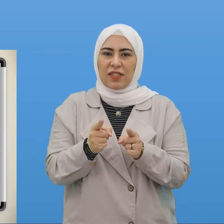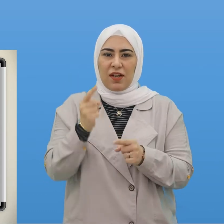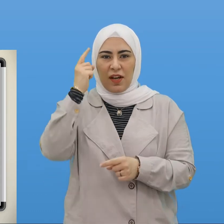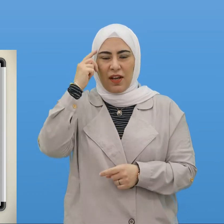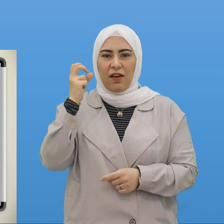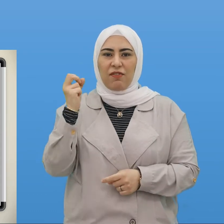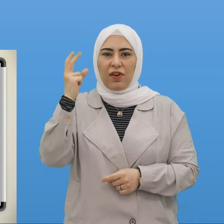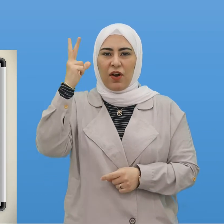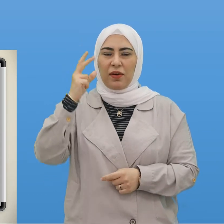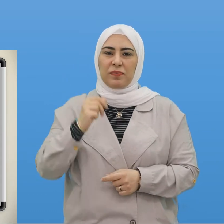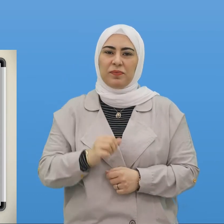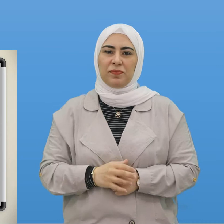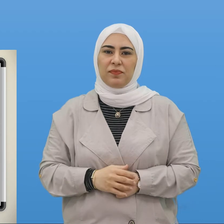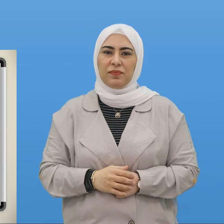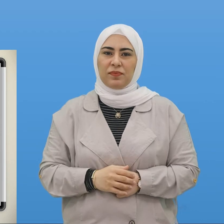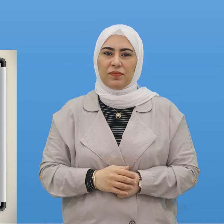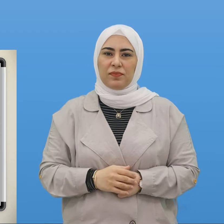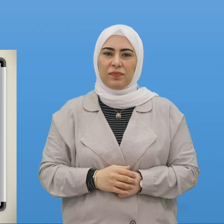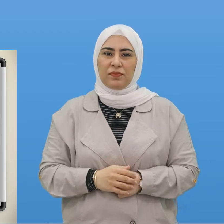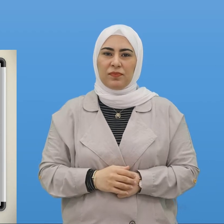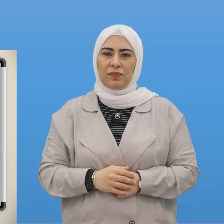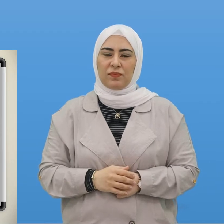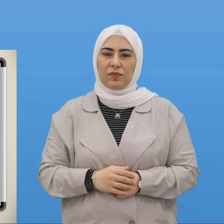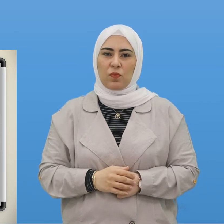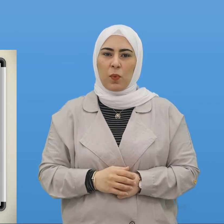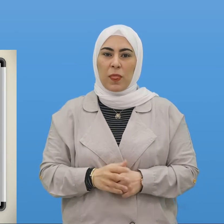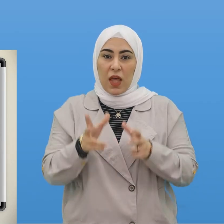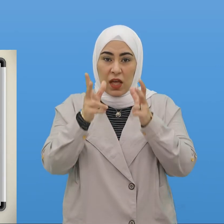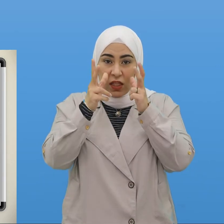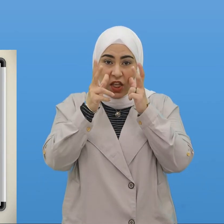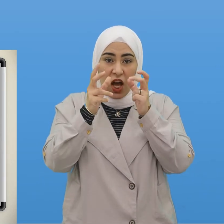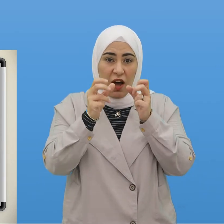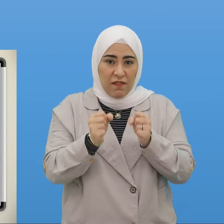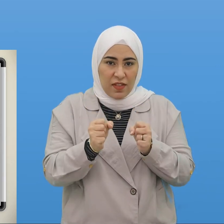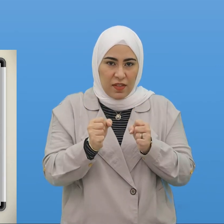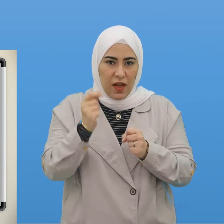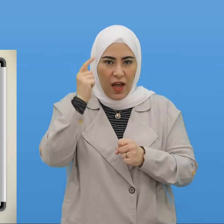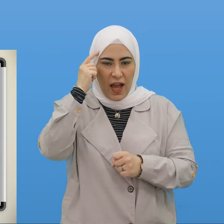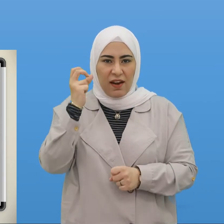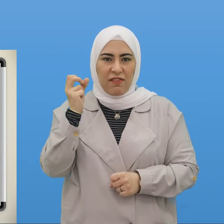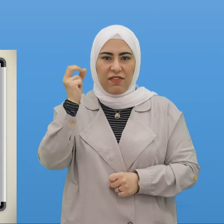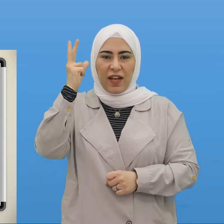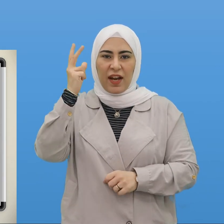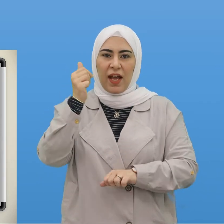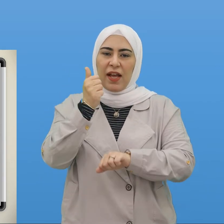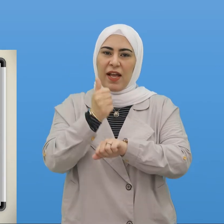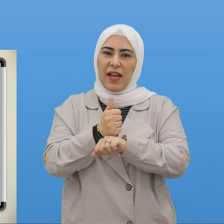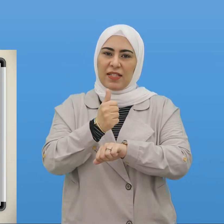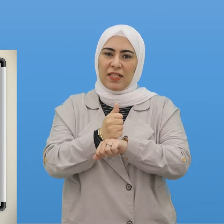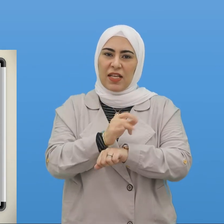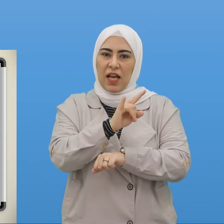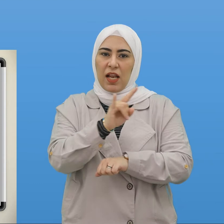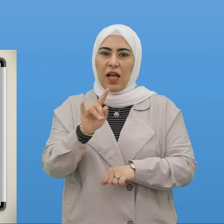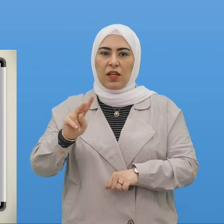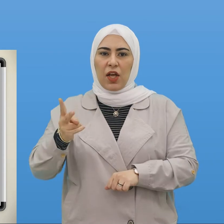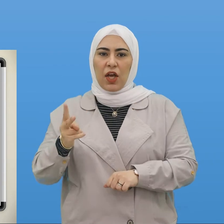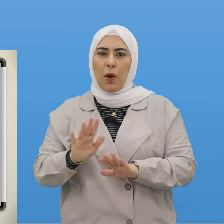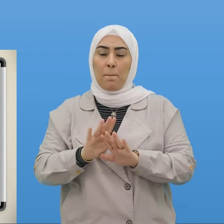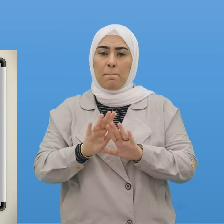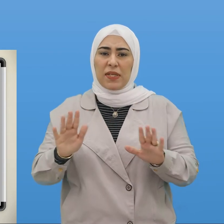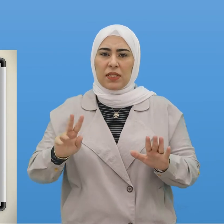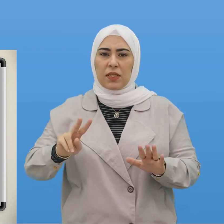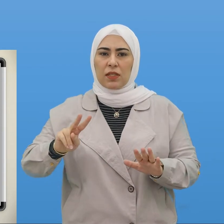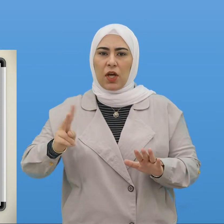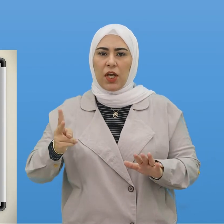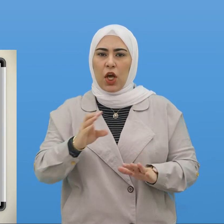ideas, and you maintain the original passage, but you use your own words. Focus, I don't